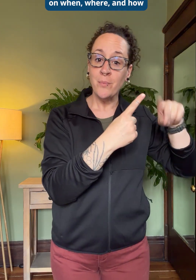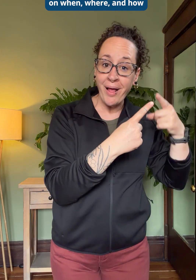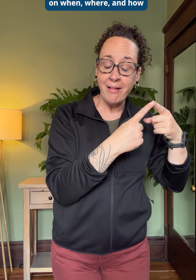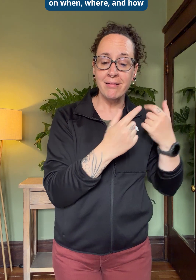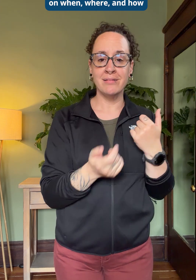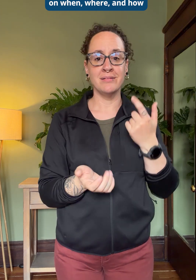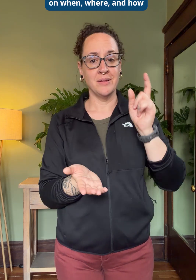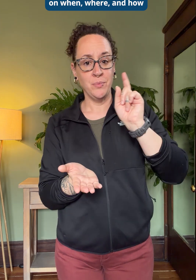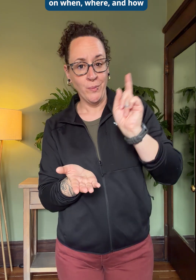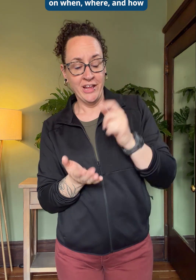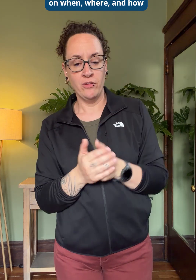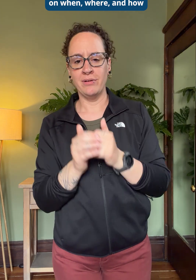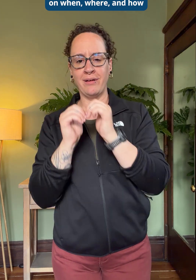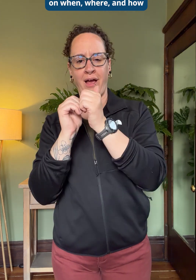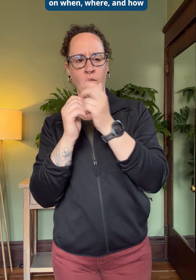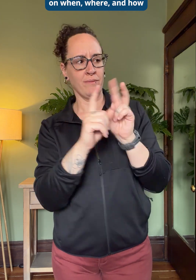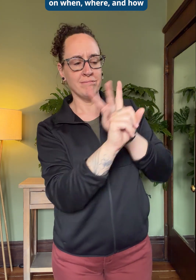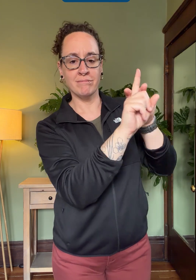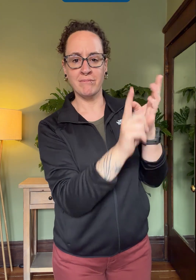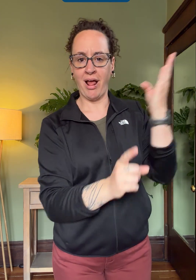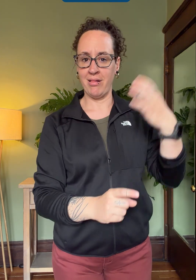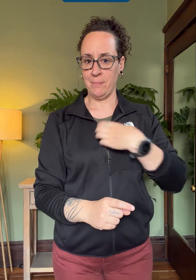where, and how to file an appeal.